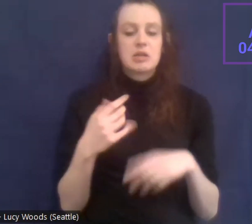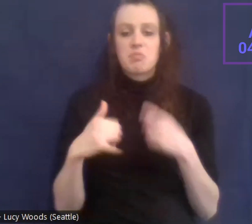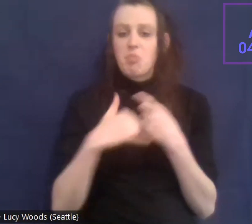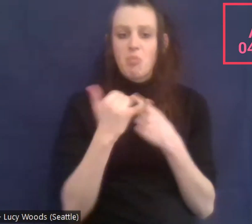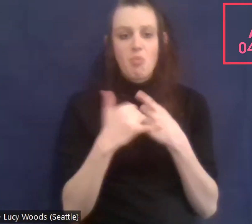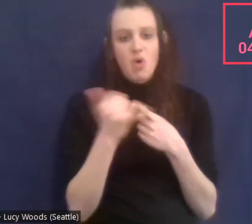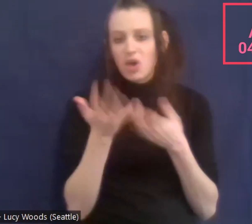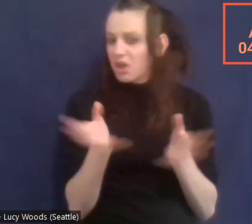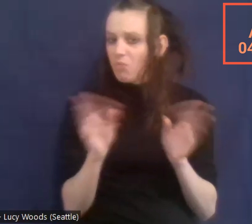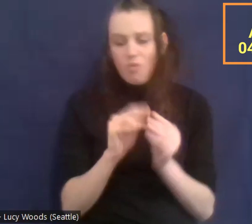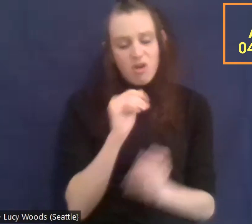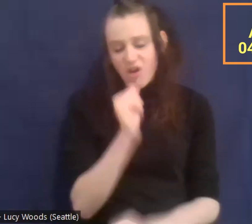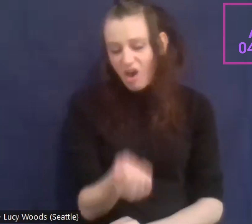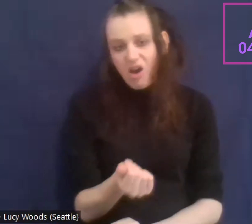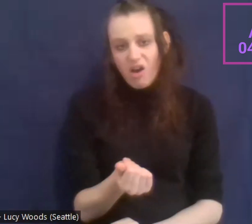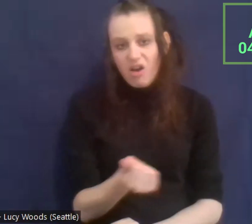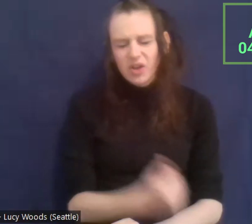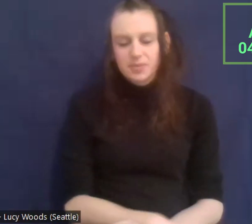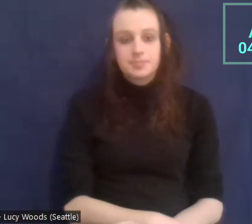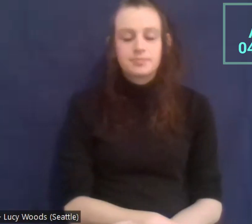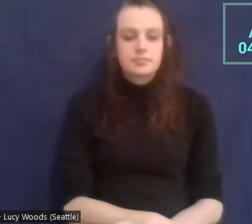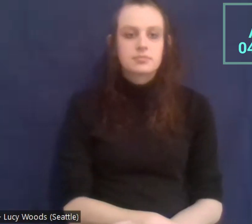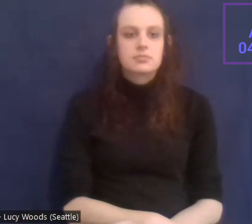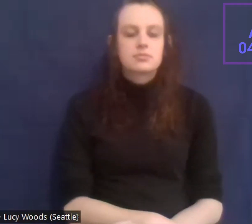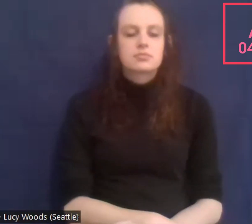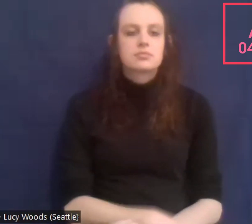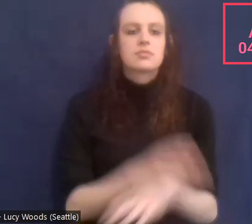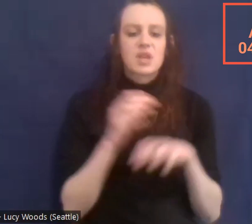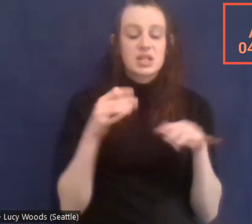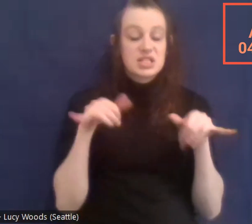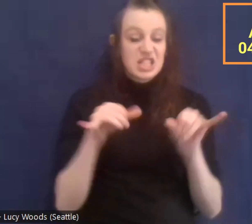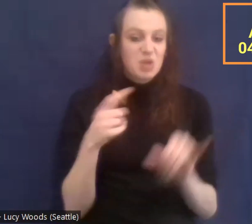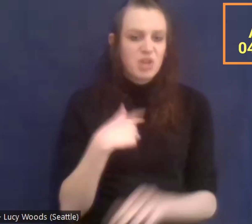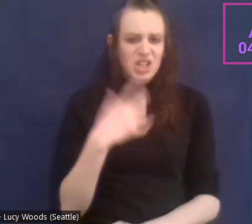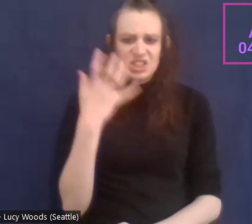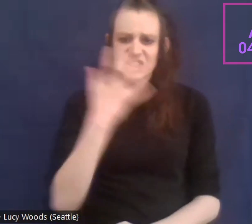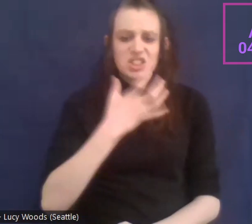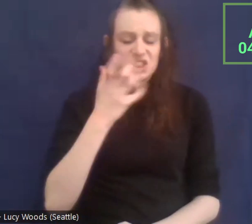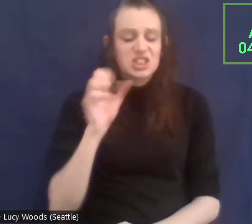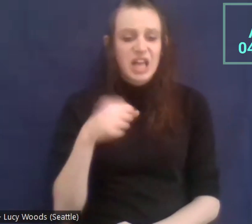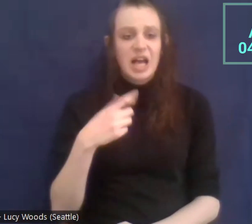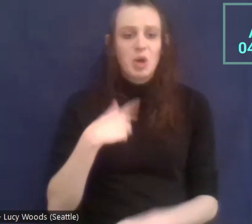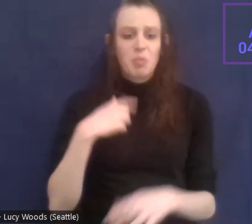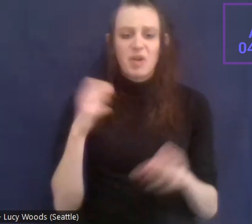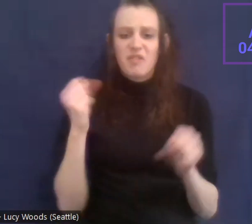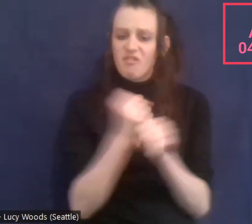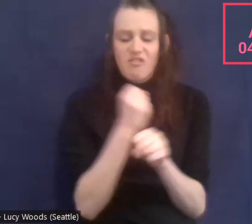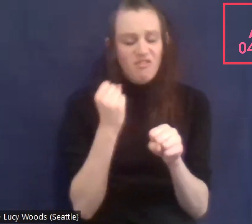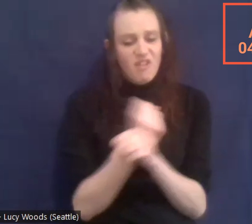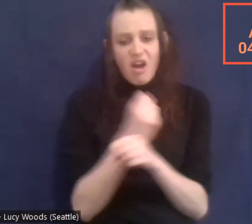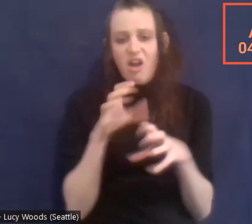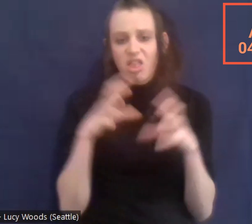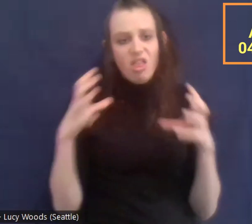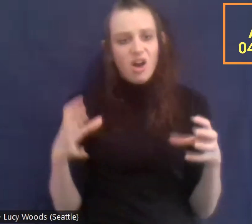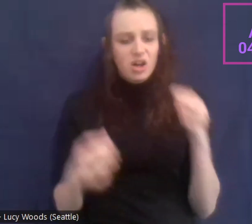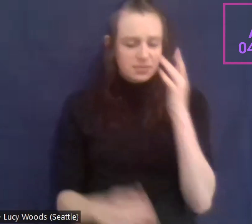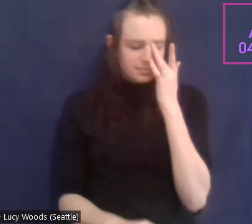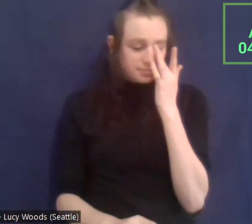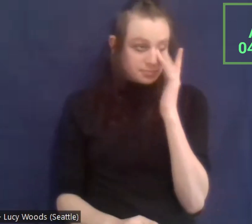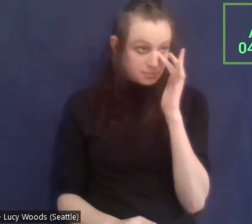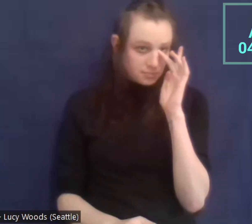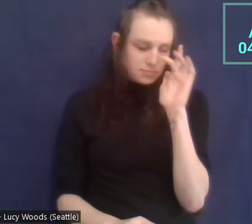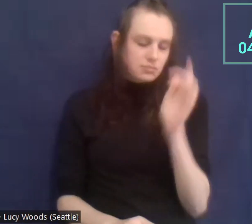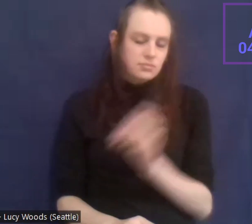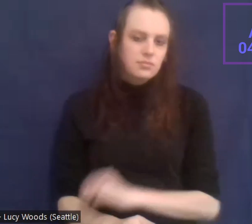And like I was still a really angry kid. I got into a lot of fights. Eventually that would catch up with